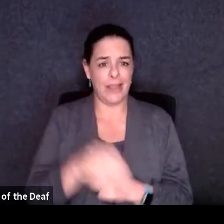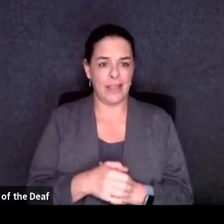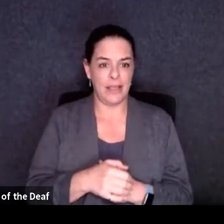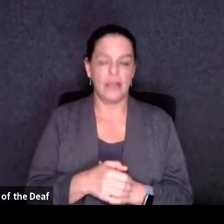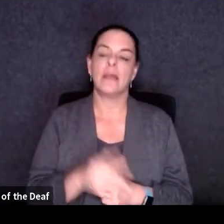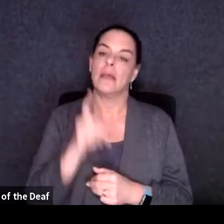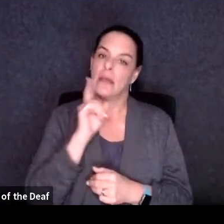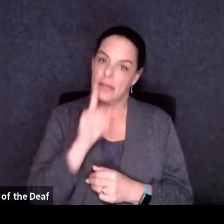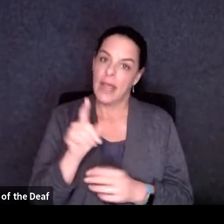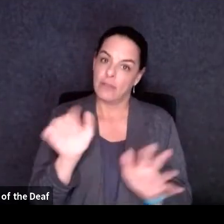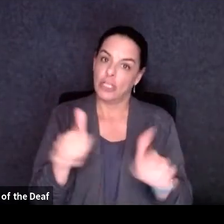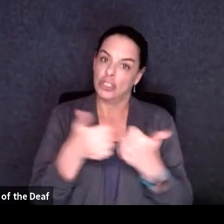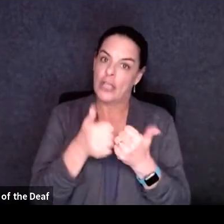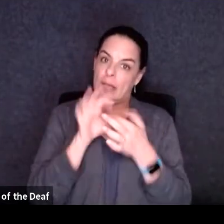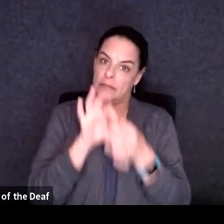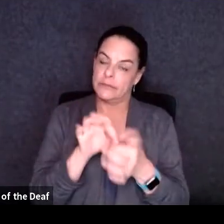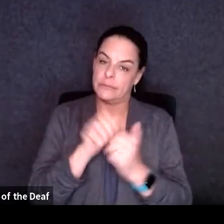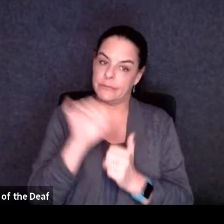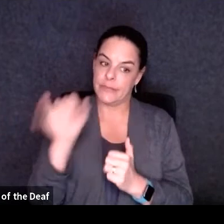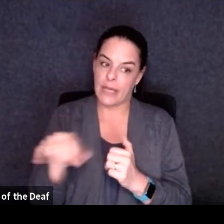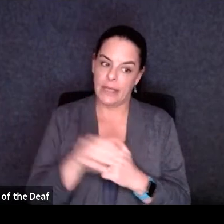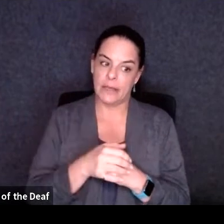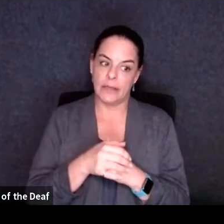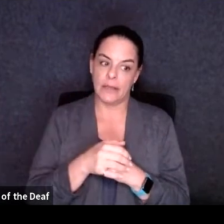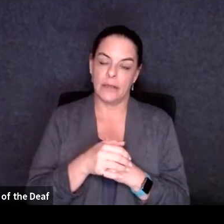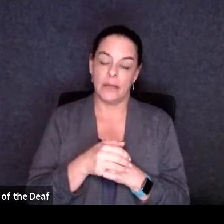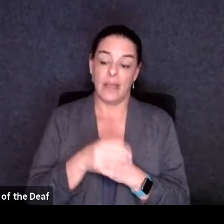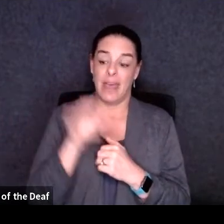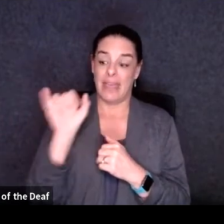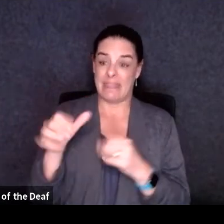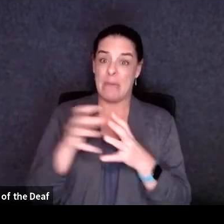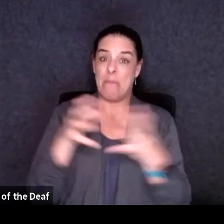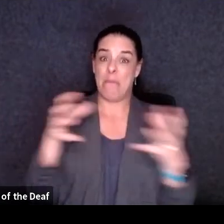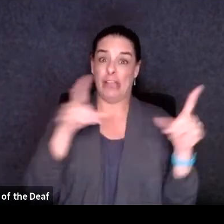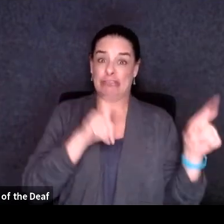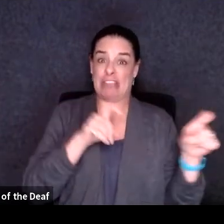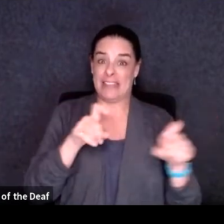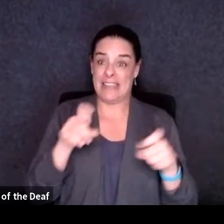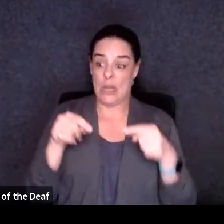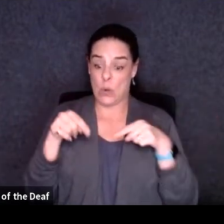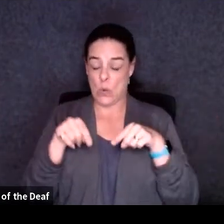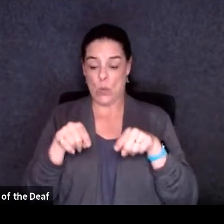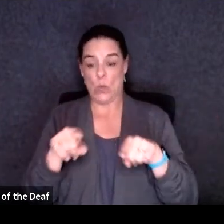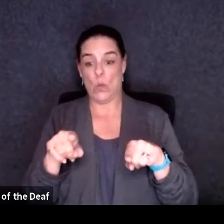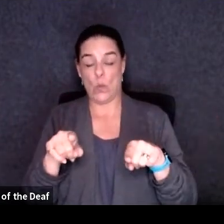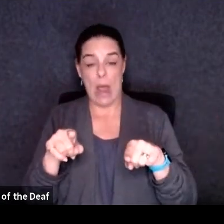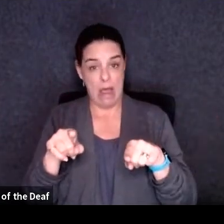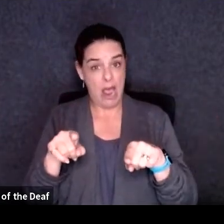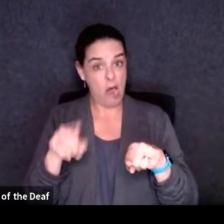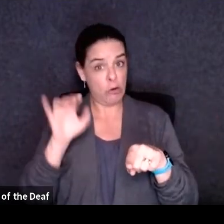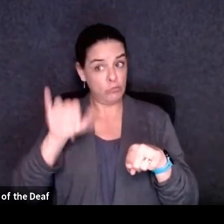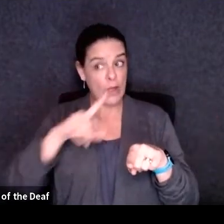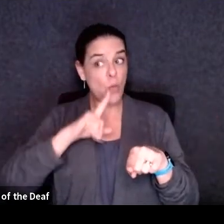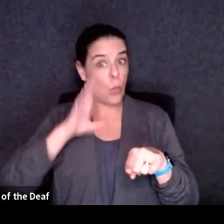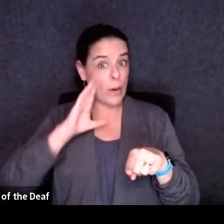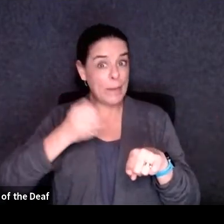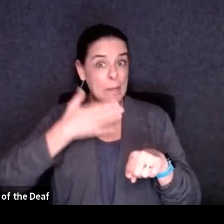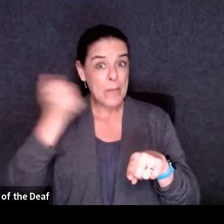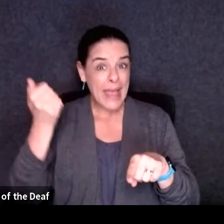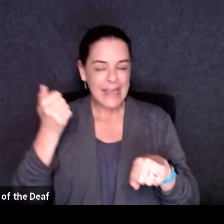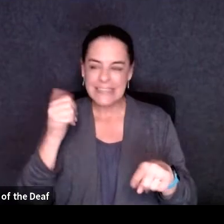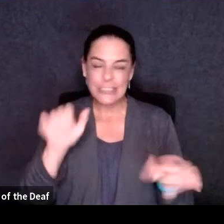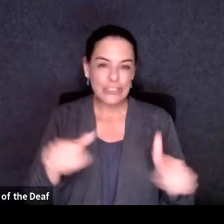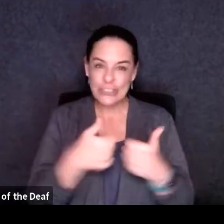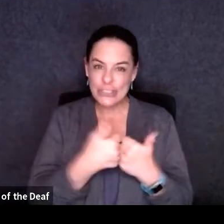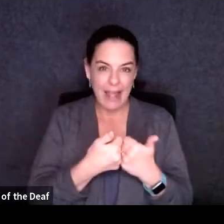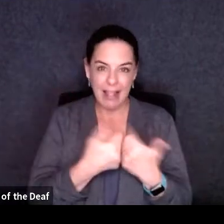challenges that go with that. Just that volume of testing, while it's ideal, is challenging. I mean, we've seen